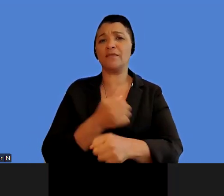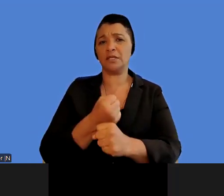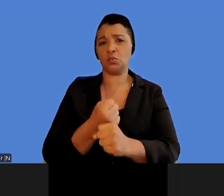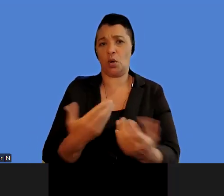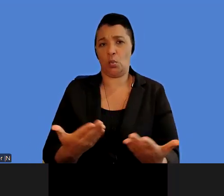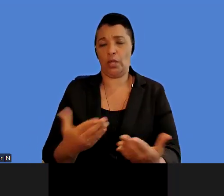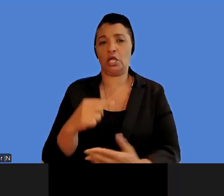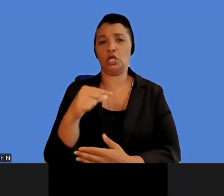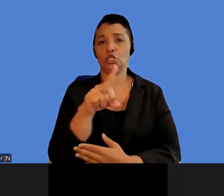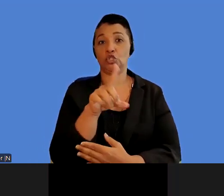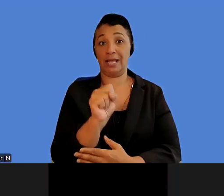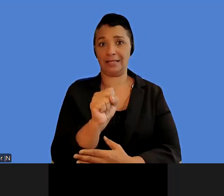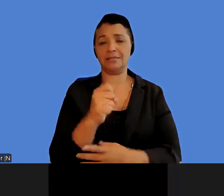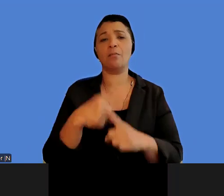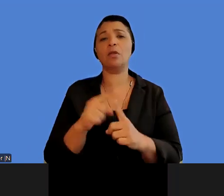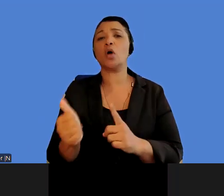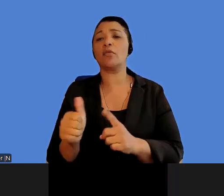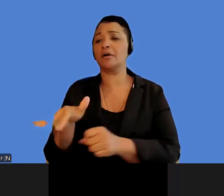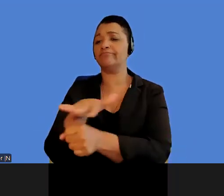GDS and in the other spaces